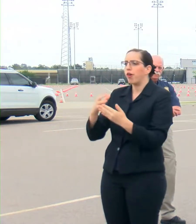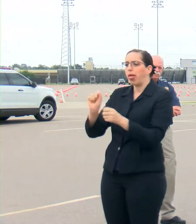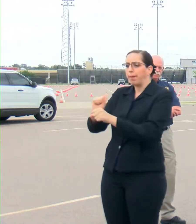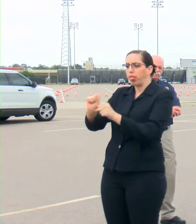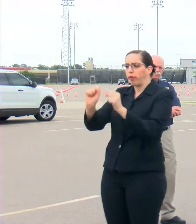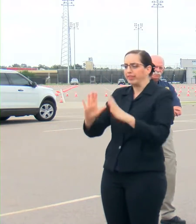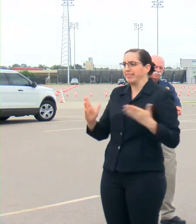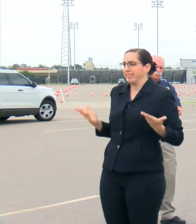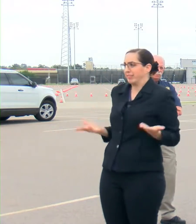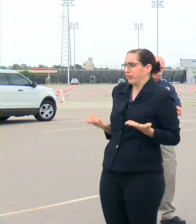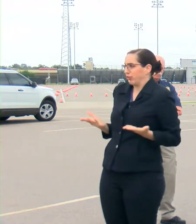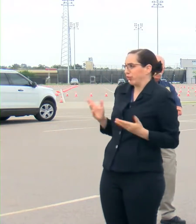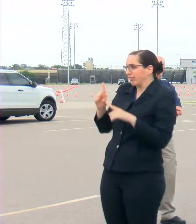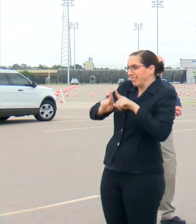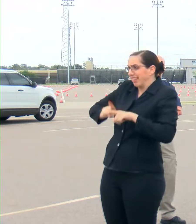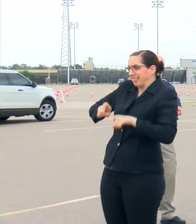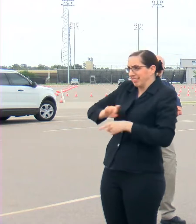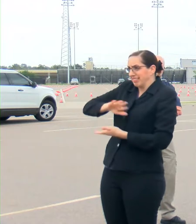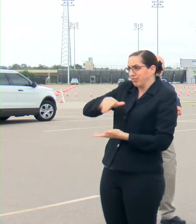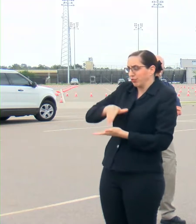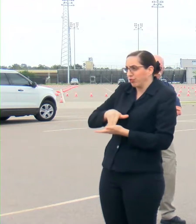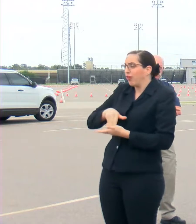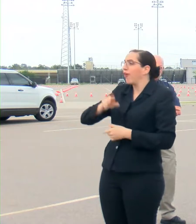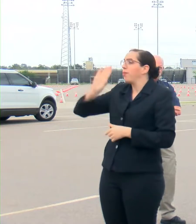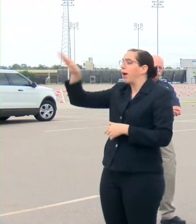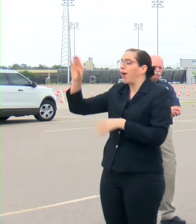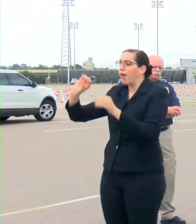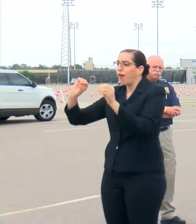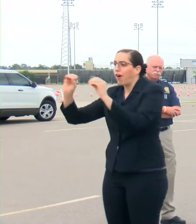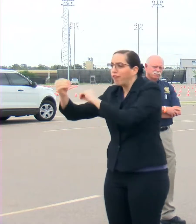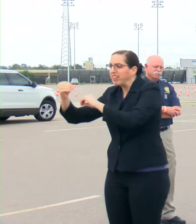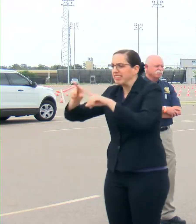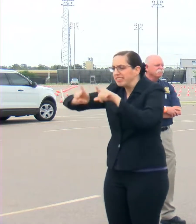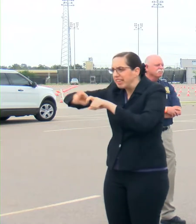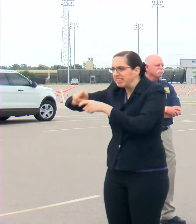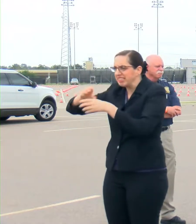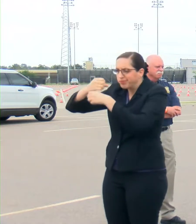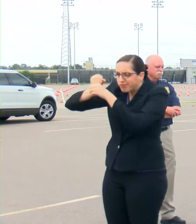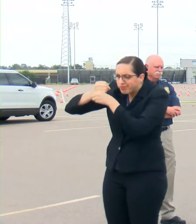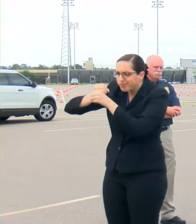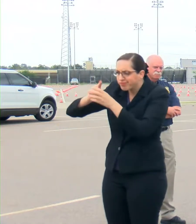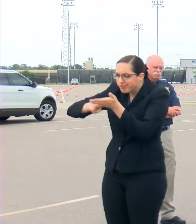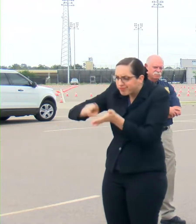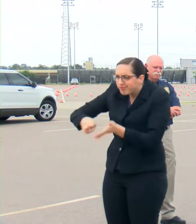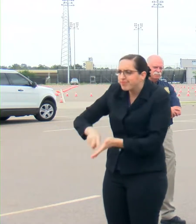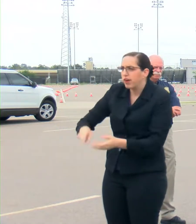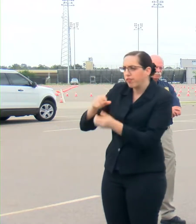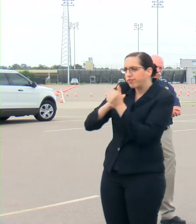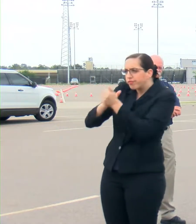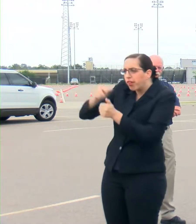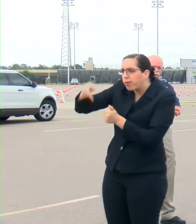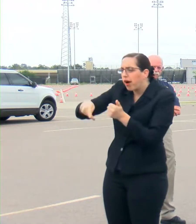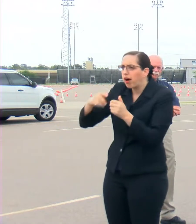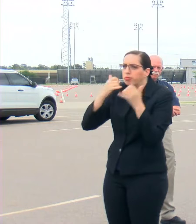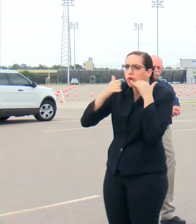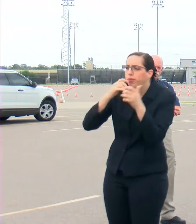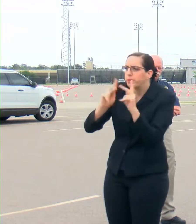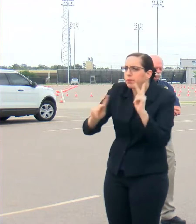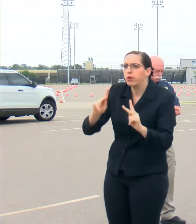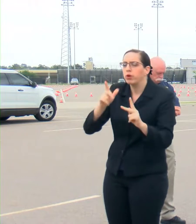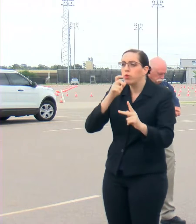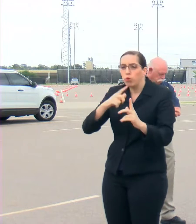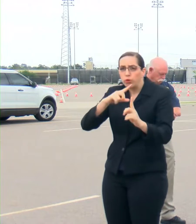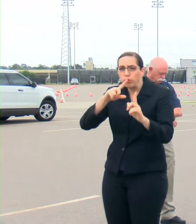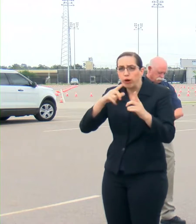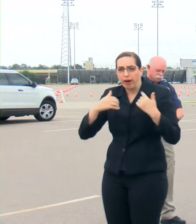the testing site, who are back in our office doing the epidemiological work, that are following up on those people who have tested